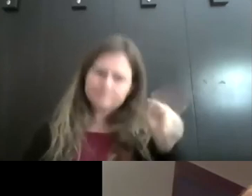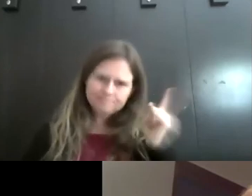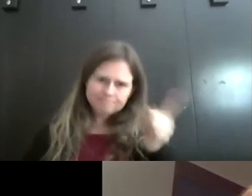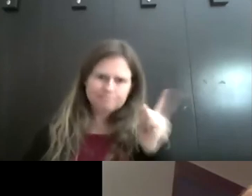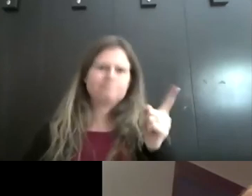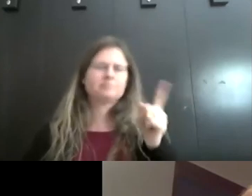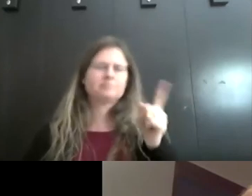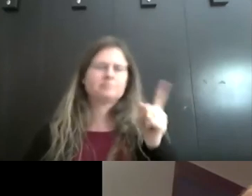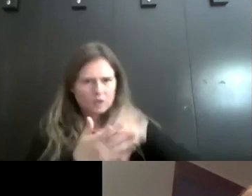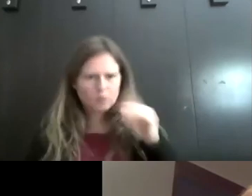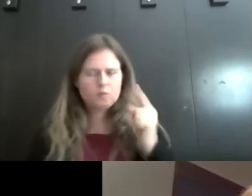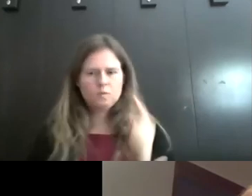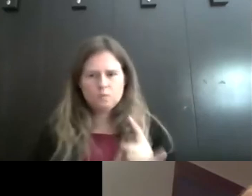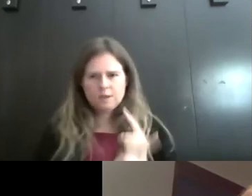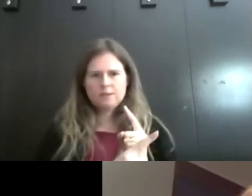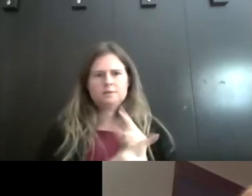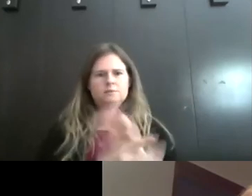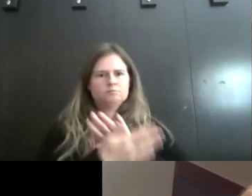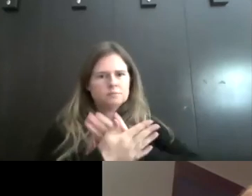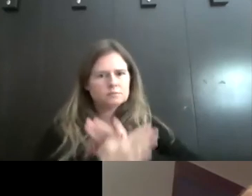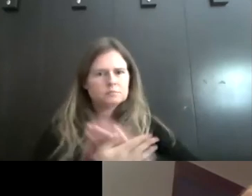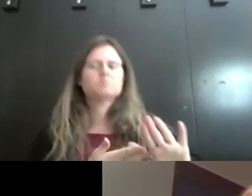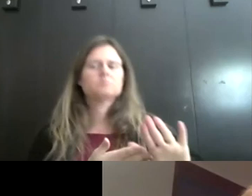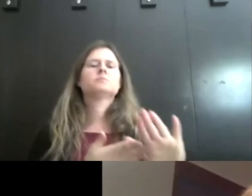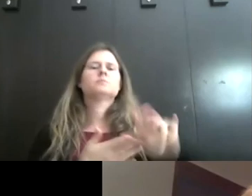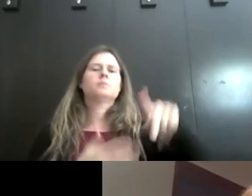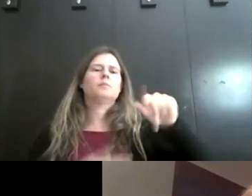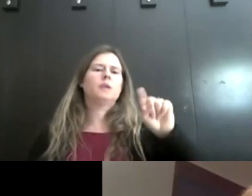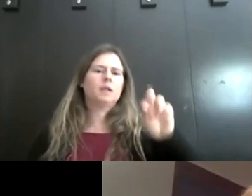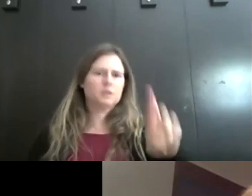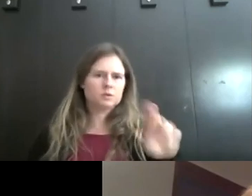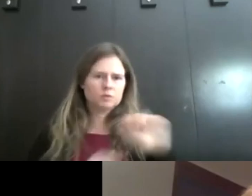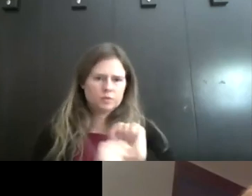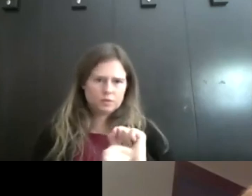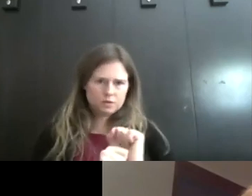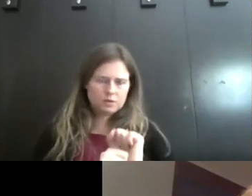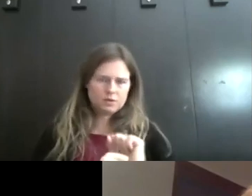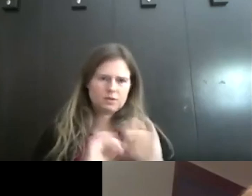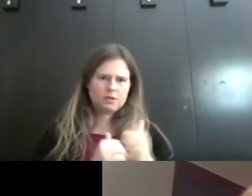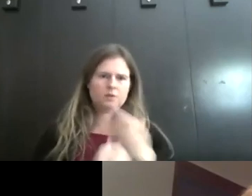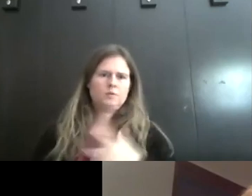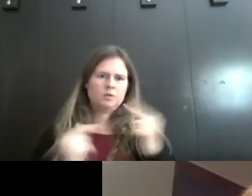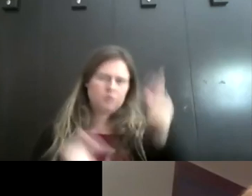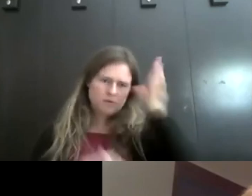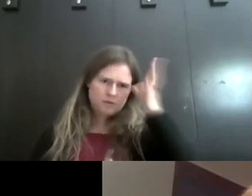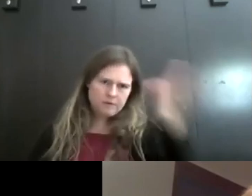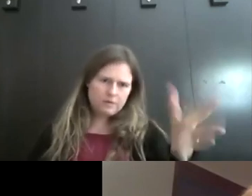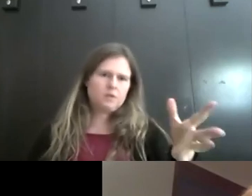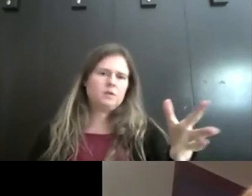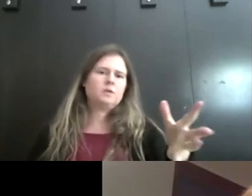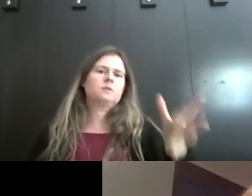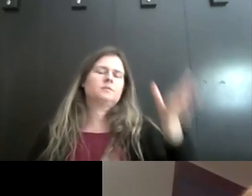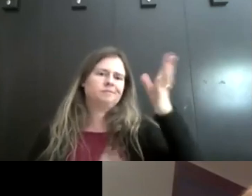things nice and clean, neat. And that's the way my great-grandfather was, and my